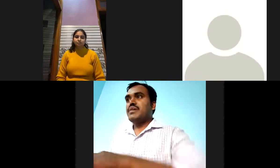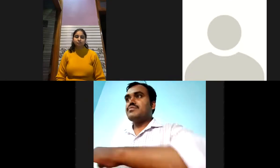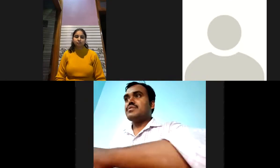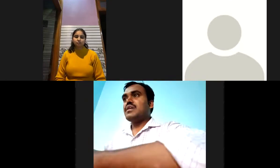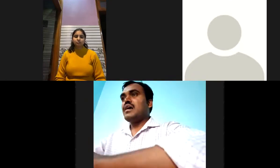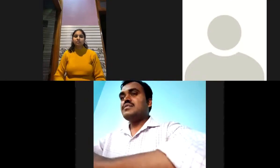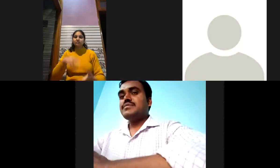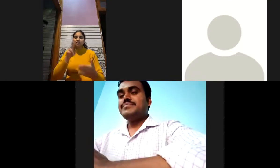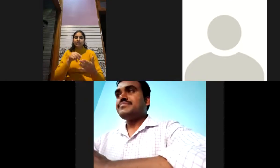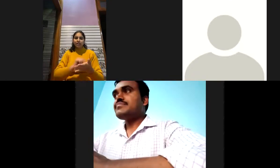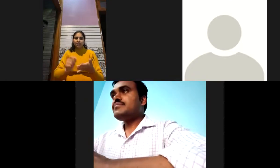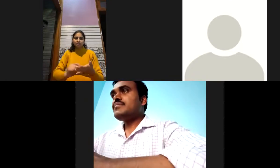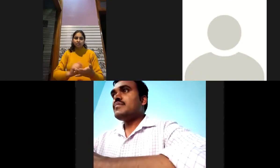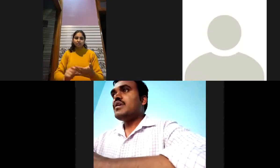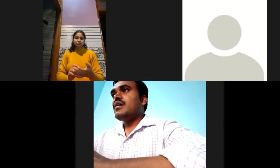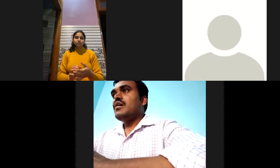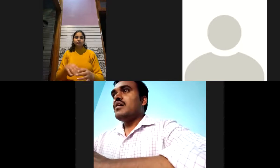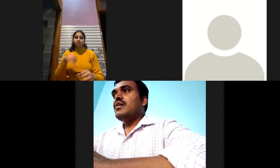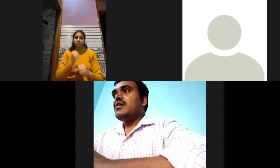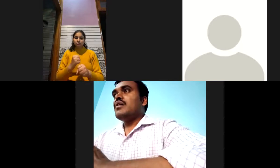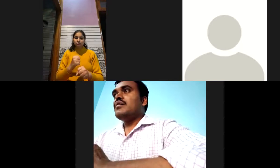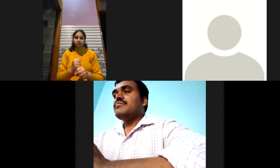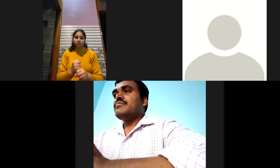written by Gunter Grass.